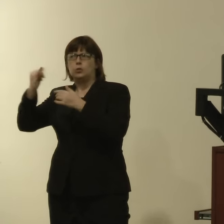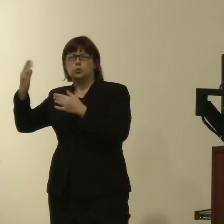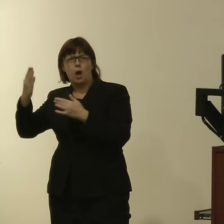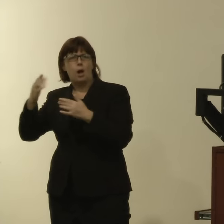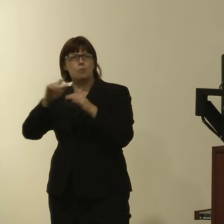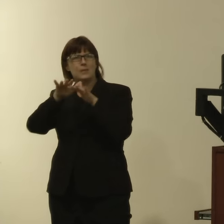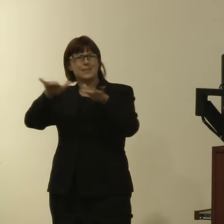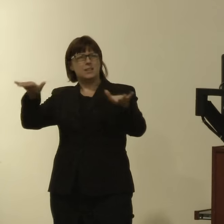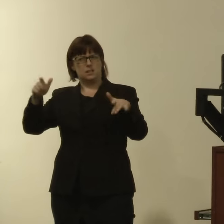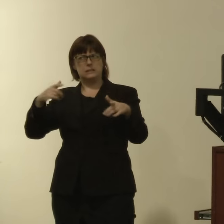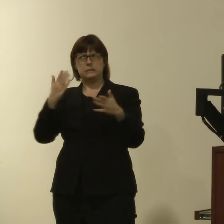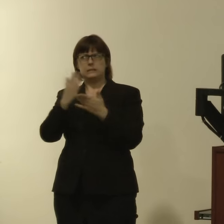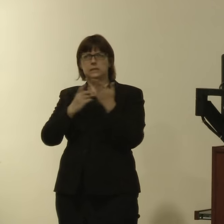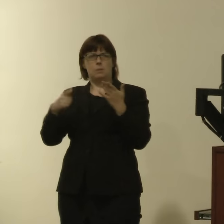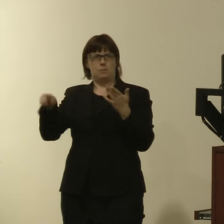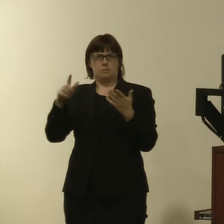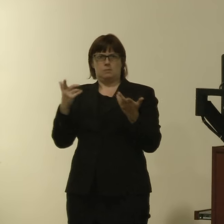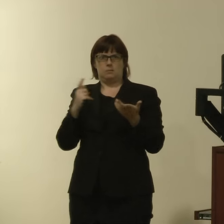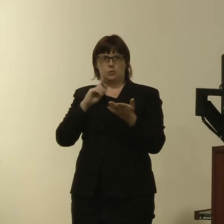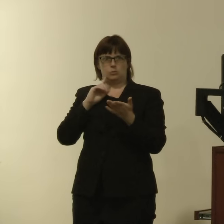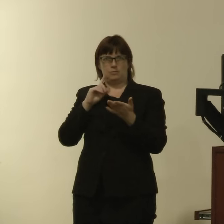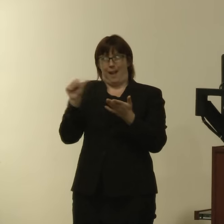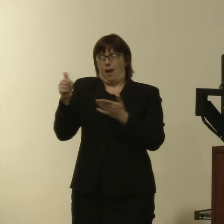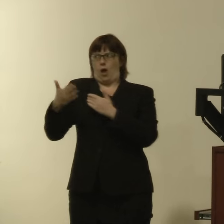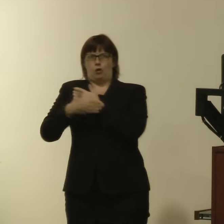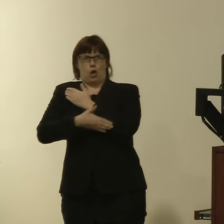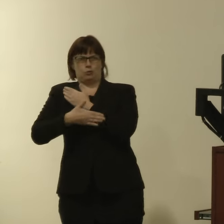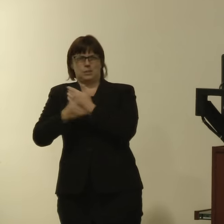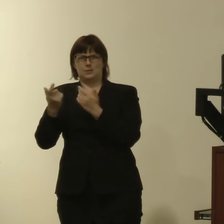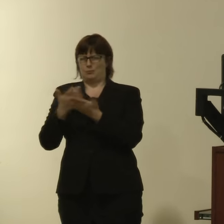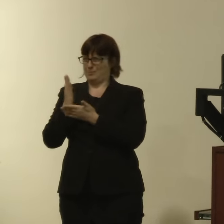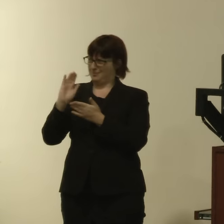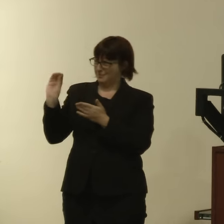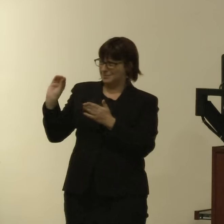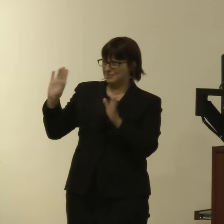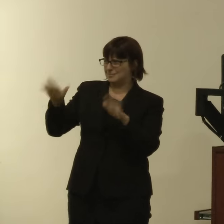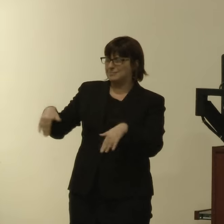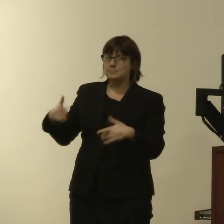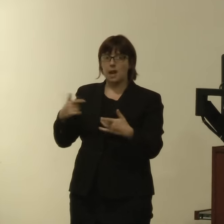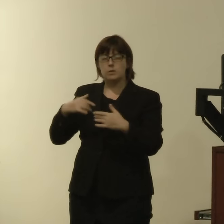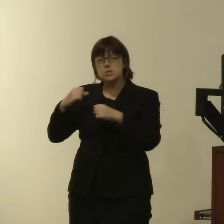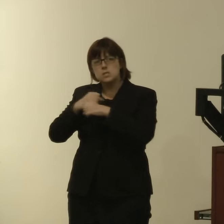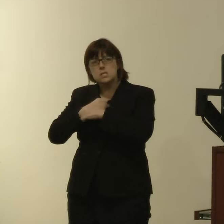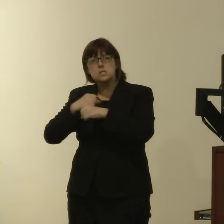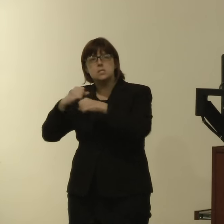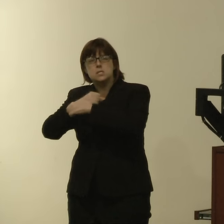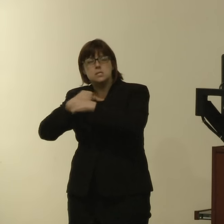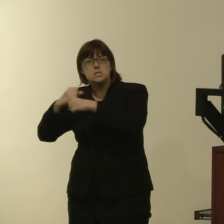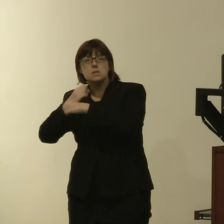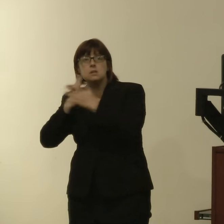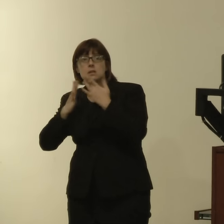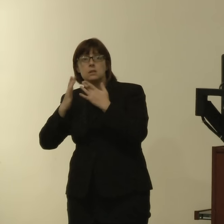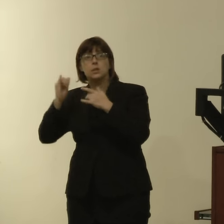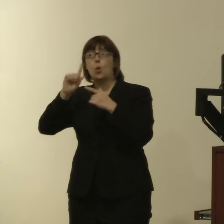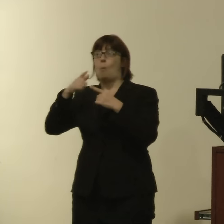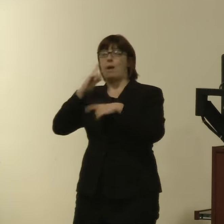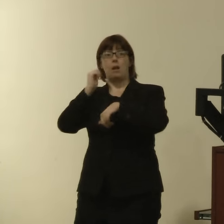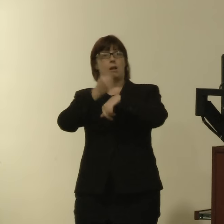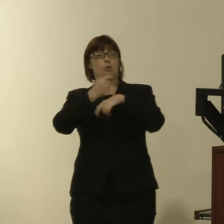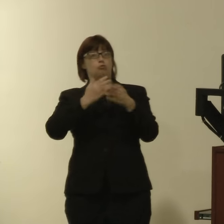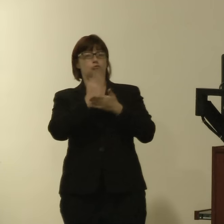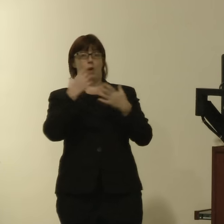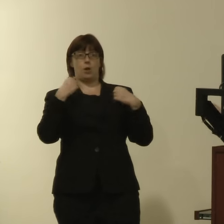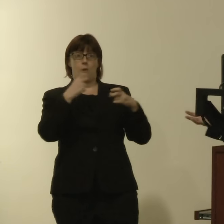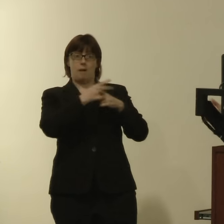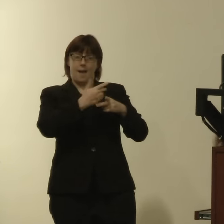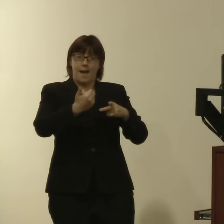kind of outrageous rights in some places. So when there is a right to health care, when there are efforts